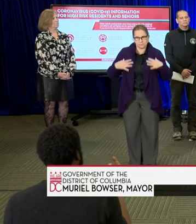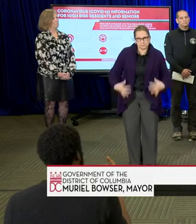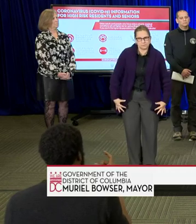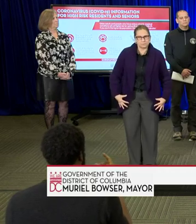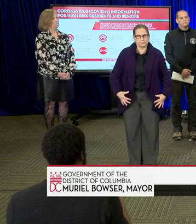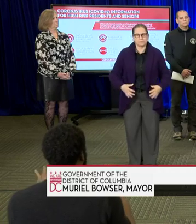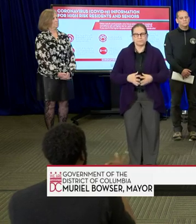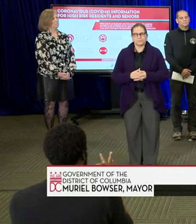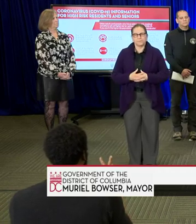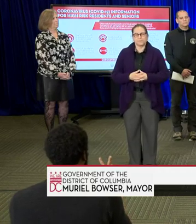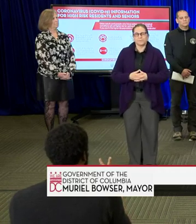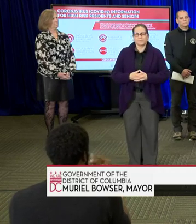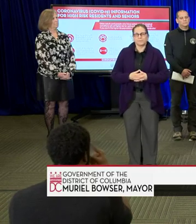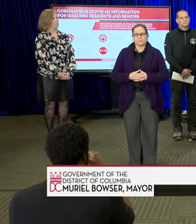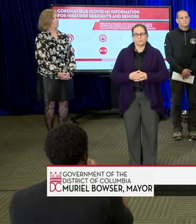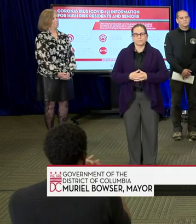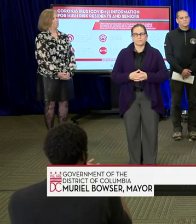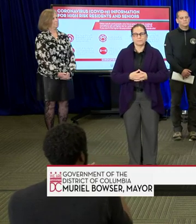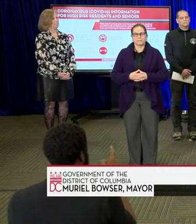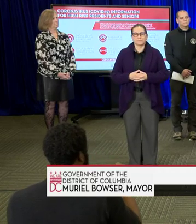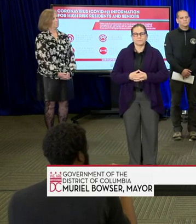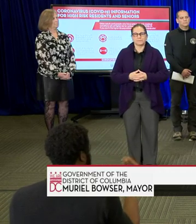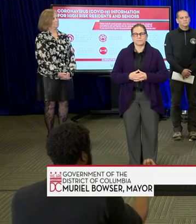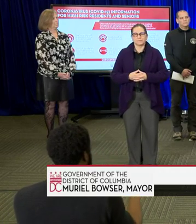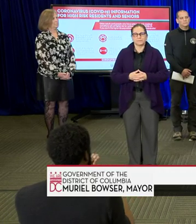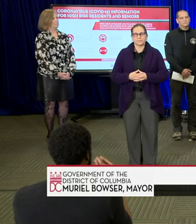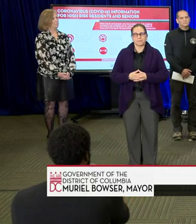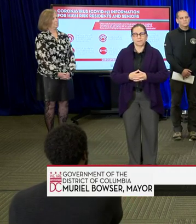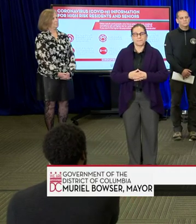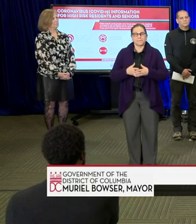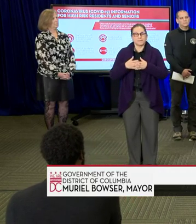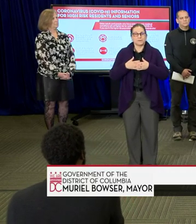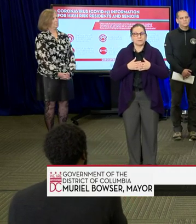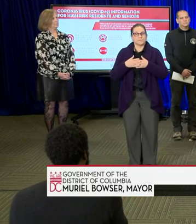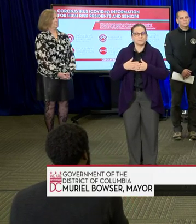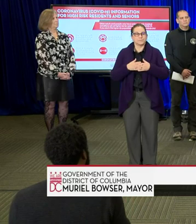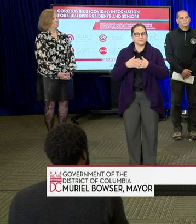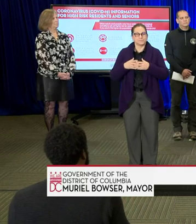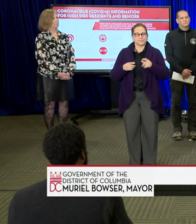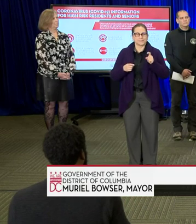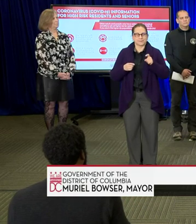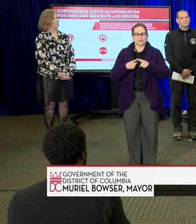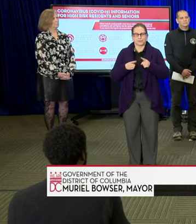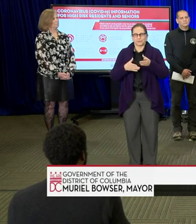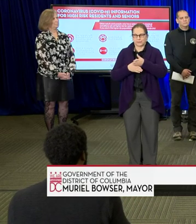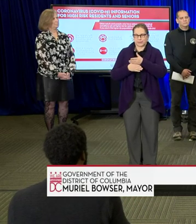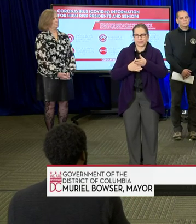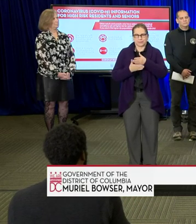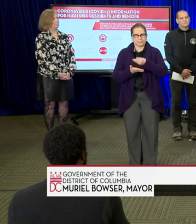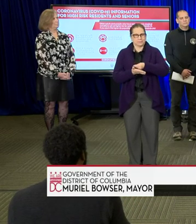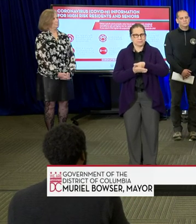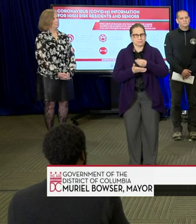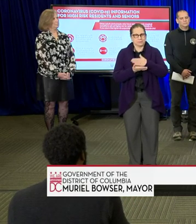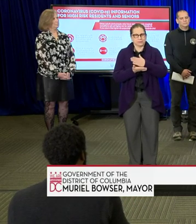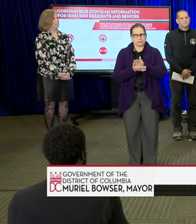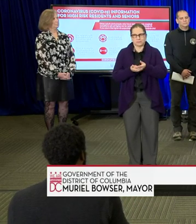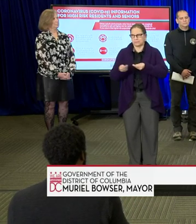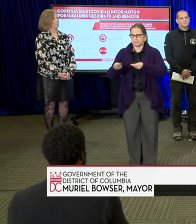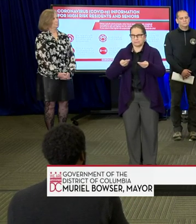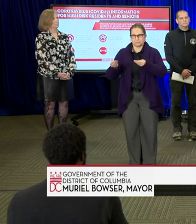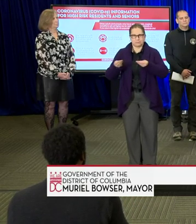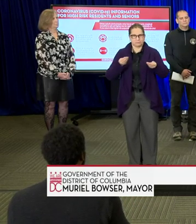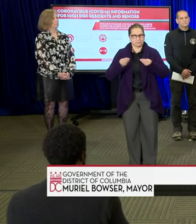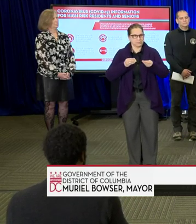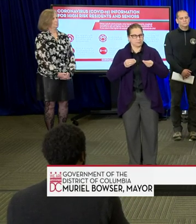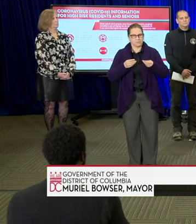of Americans is what is required. We also know that we will have to turn